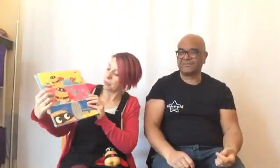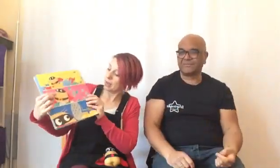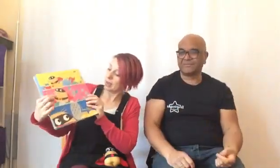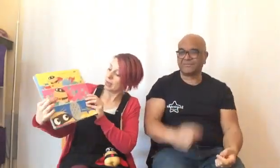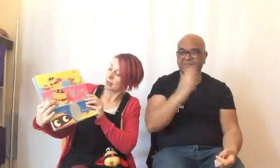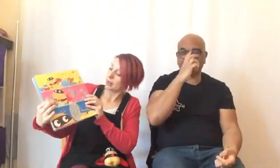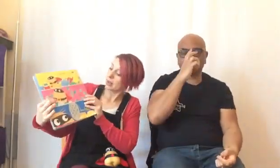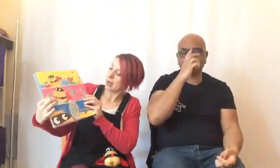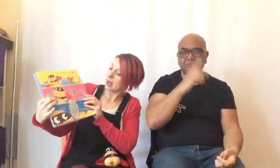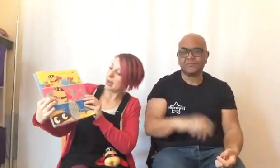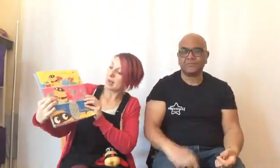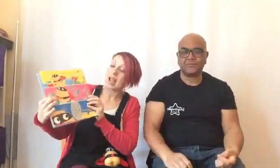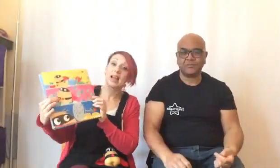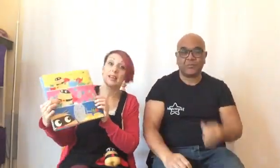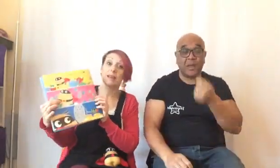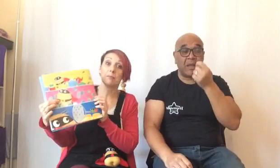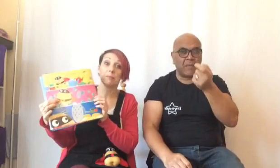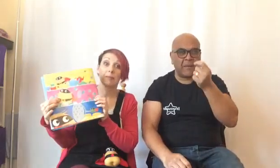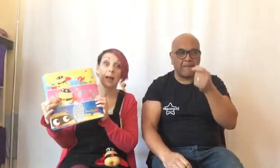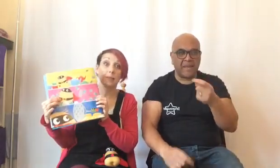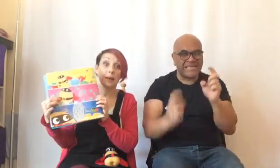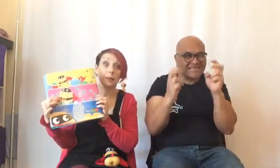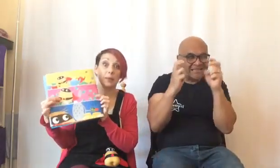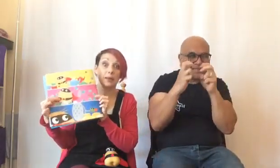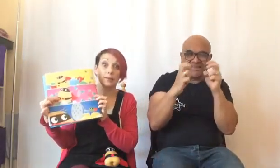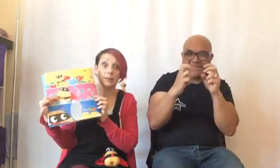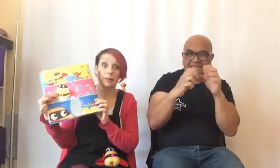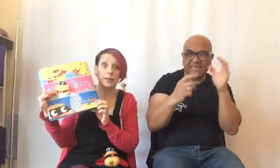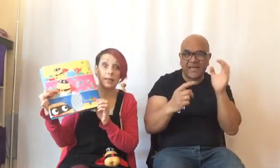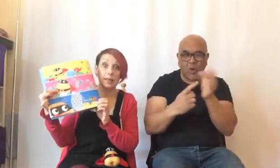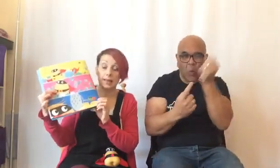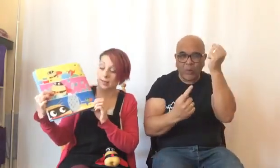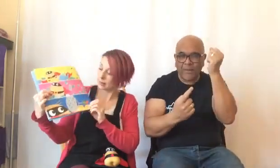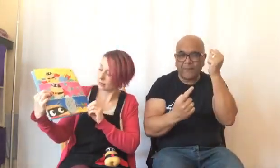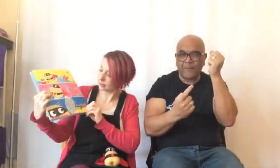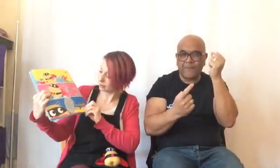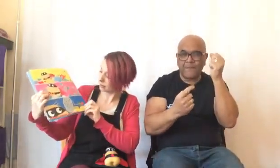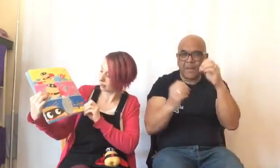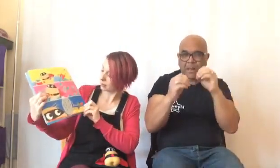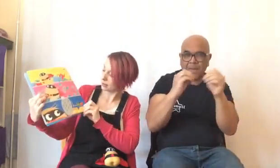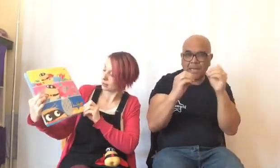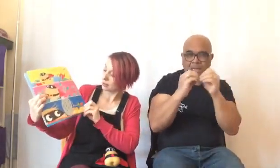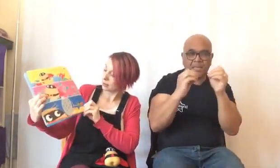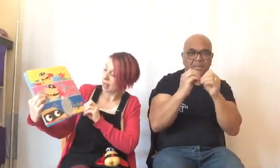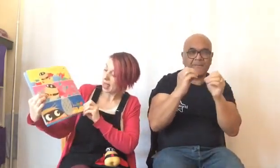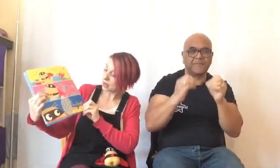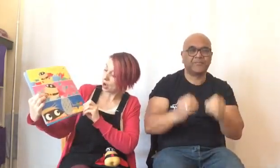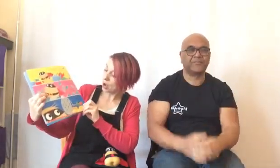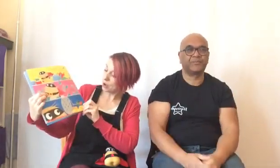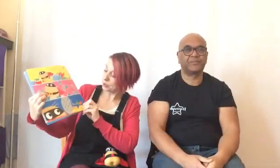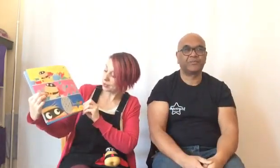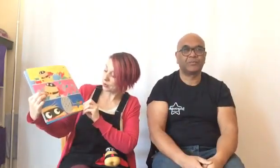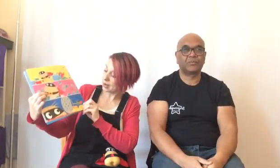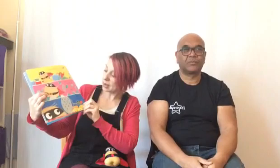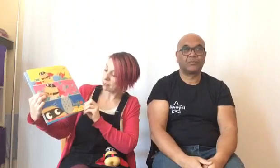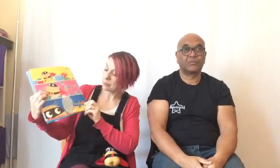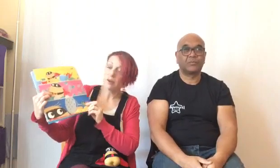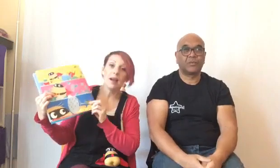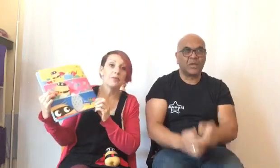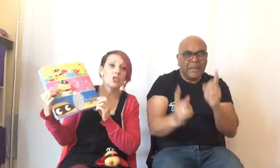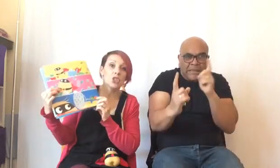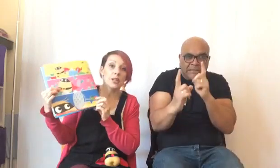The pea nearly had him at the baked beans, nearly, and closed in on